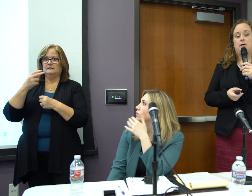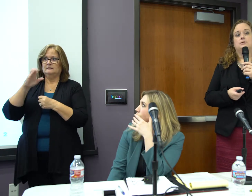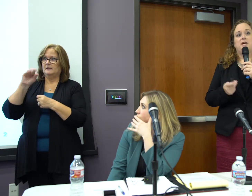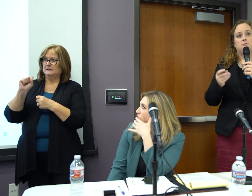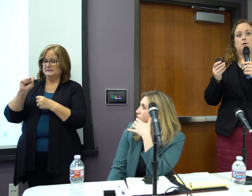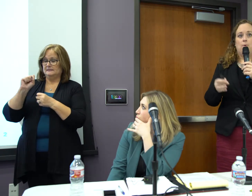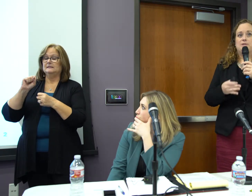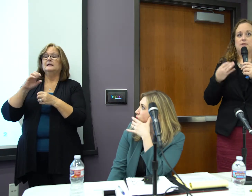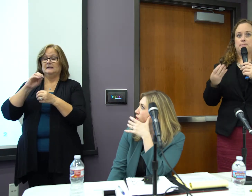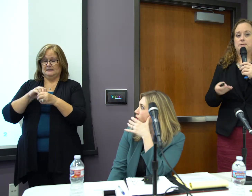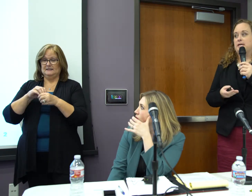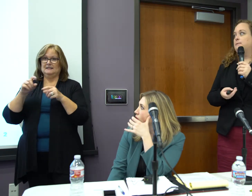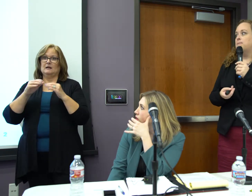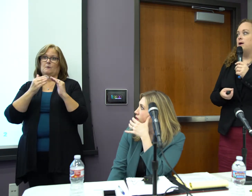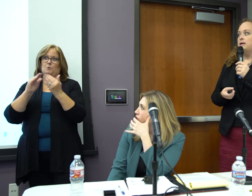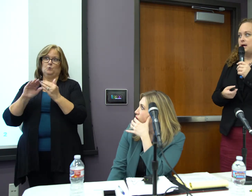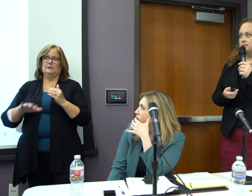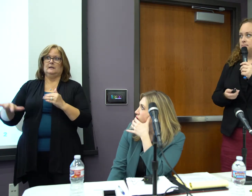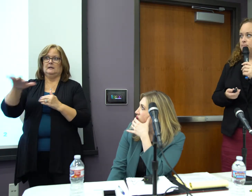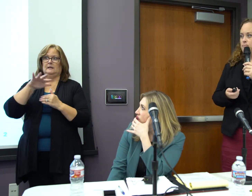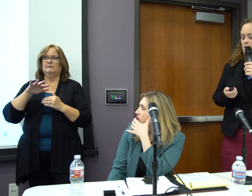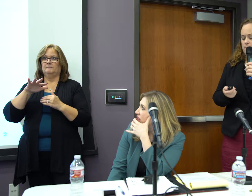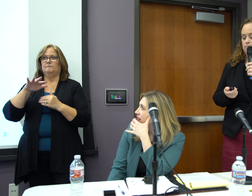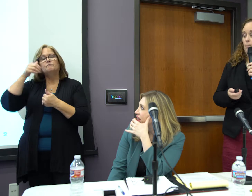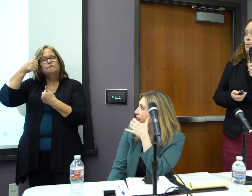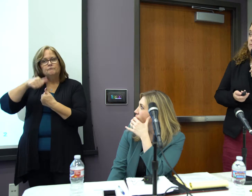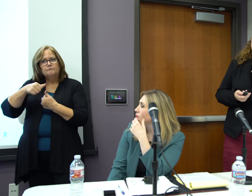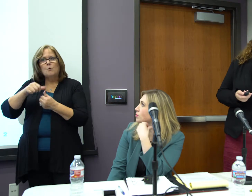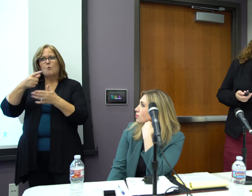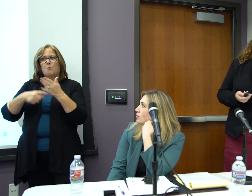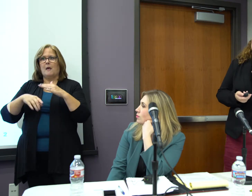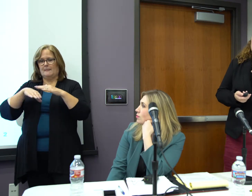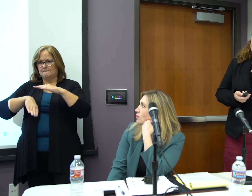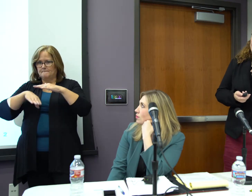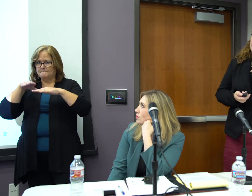community. So that's what you're always sort of supposed to keep in mind as what the